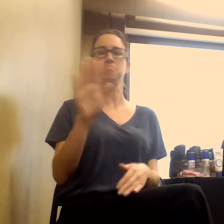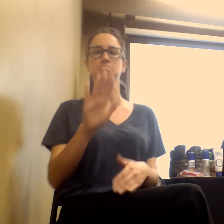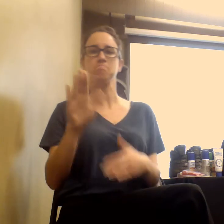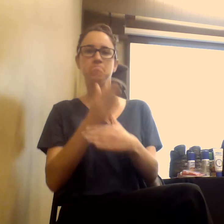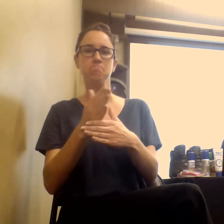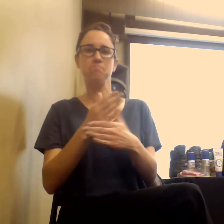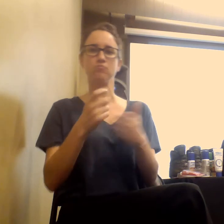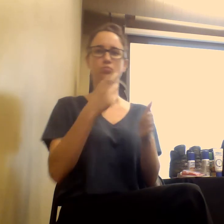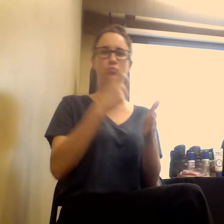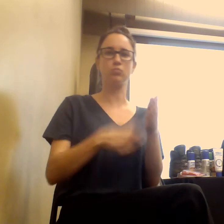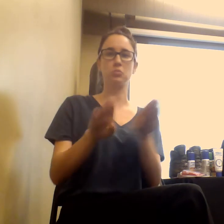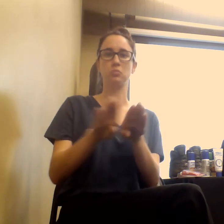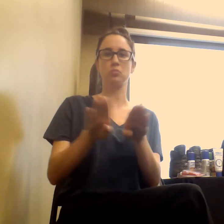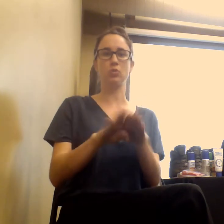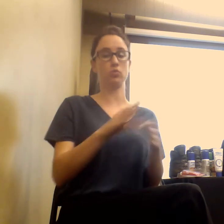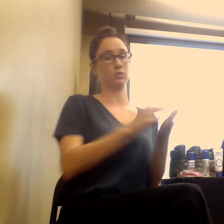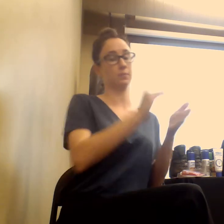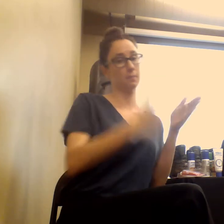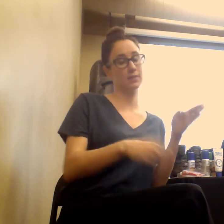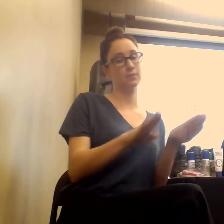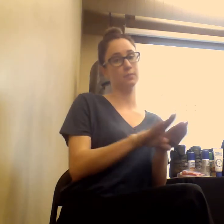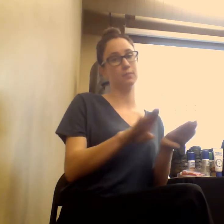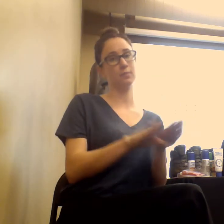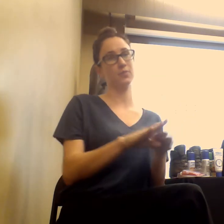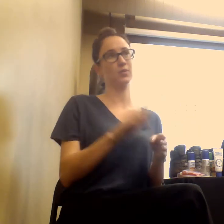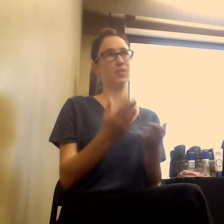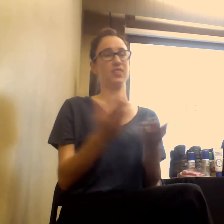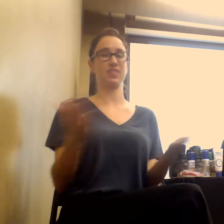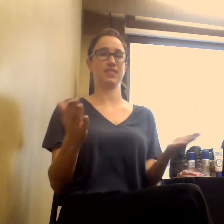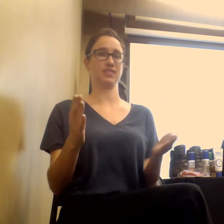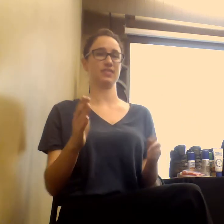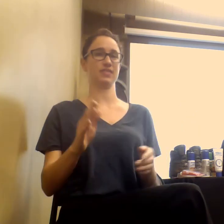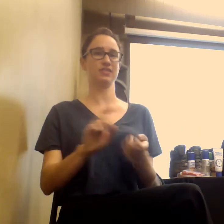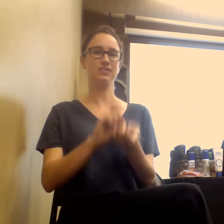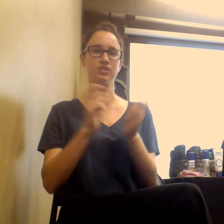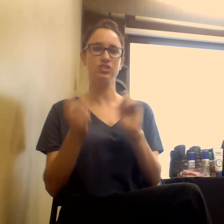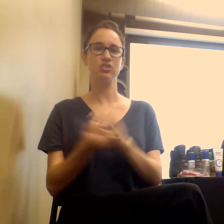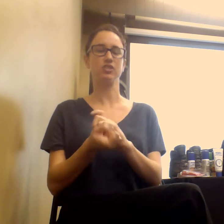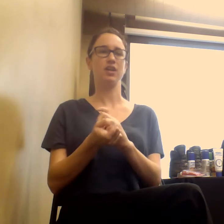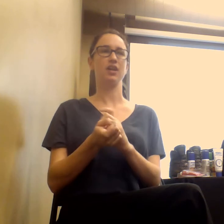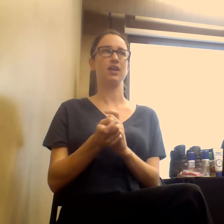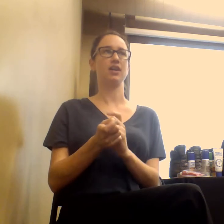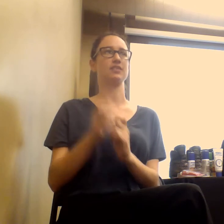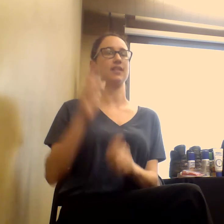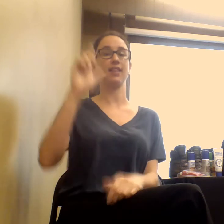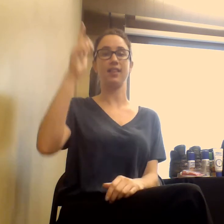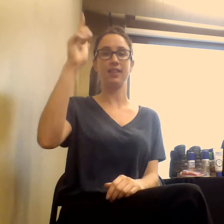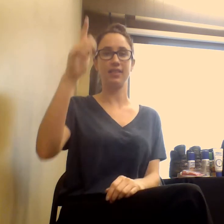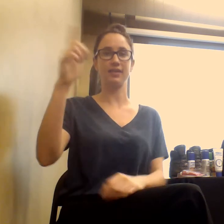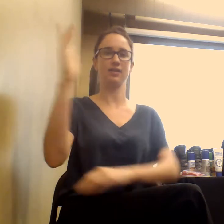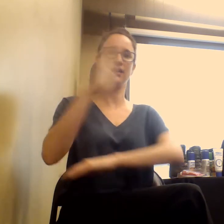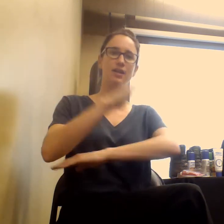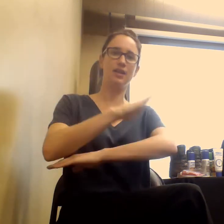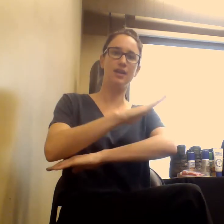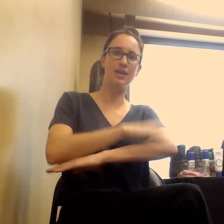things change, and things change when you're on your trail. Things change later in the day, your feet swell up. So the